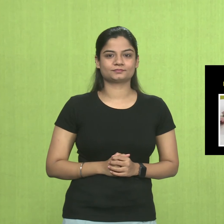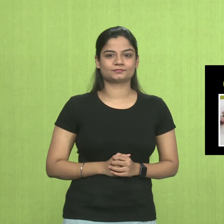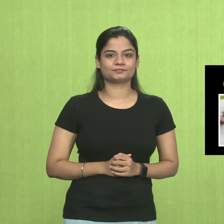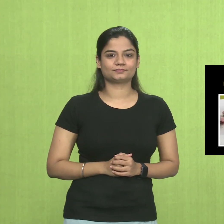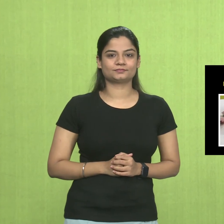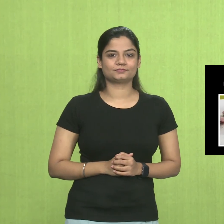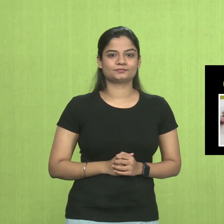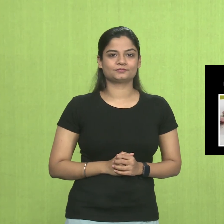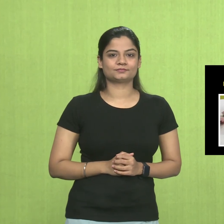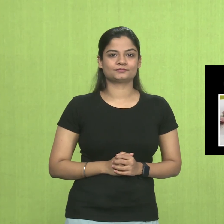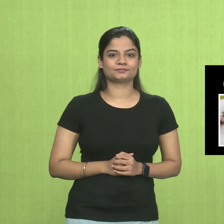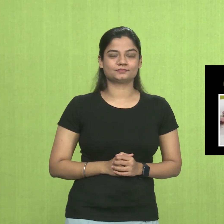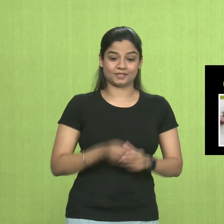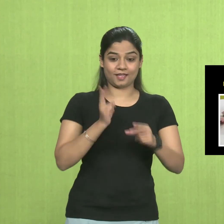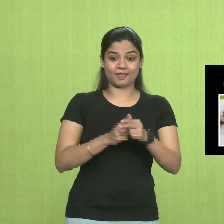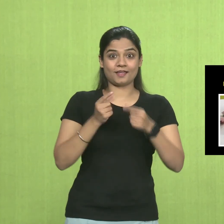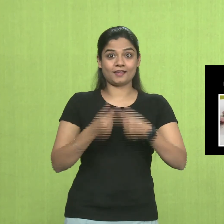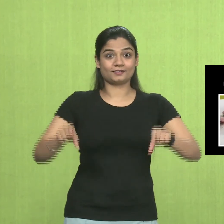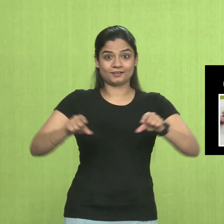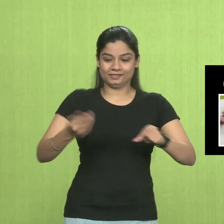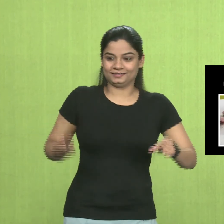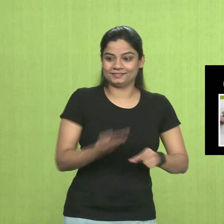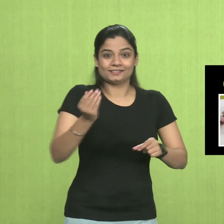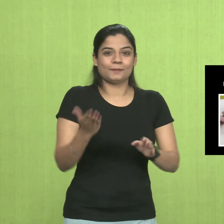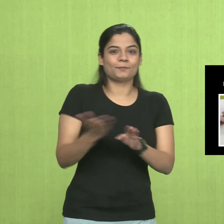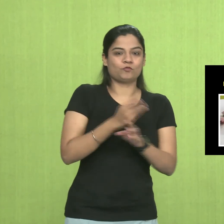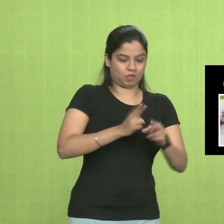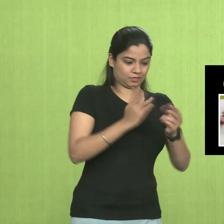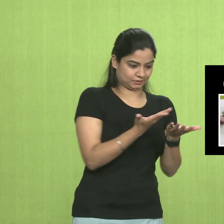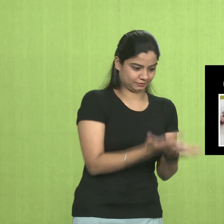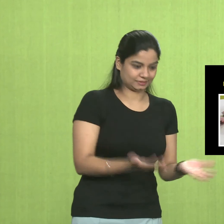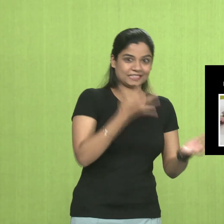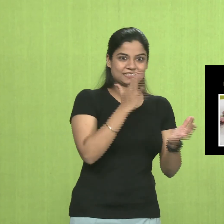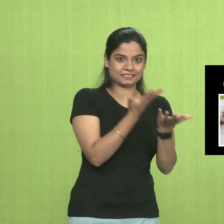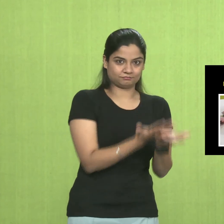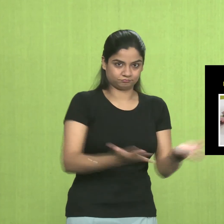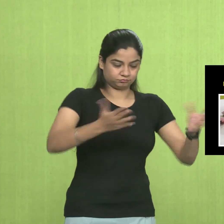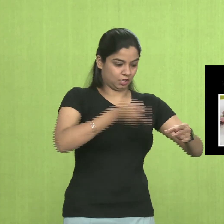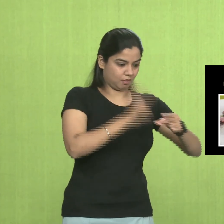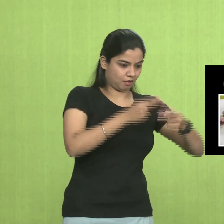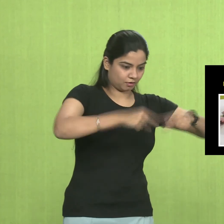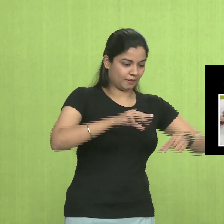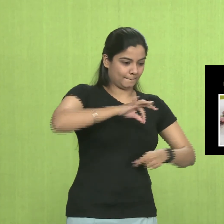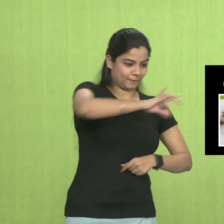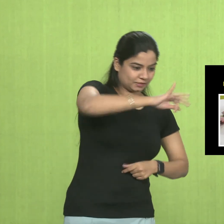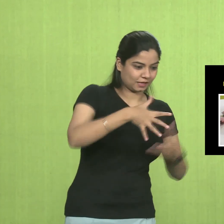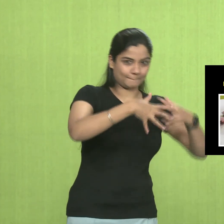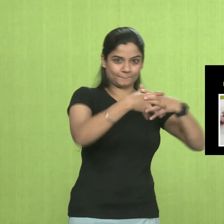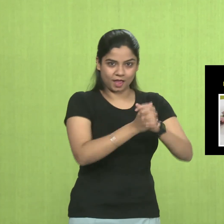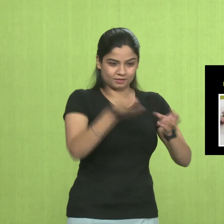For making an egg, you need to break the egg in a bowl. You need to add masala, pyaz, tomato, etc. whatever is needed